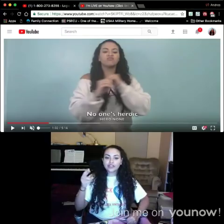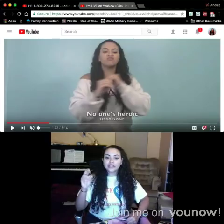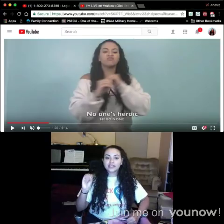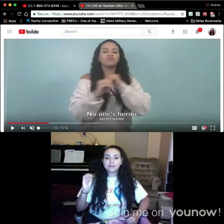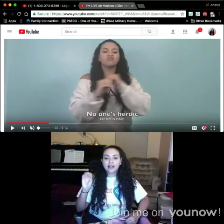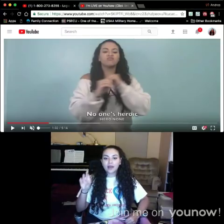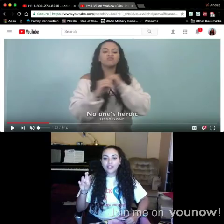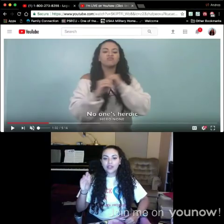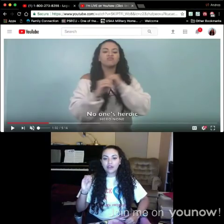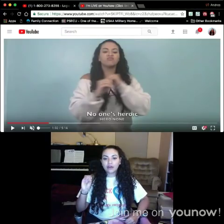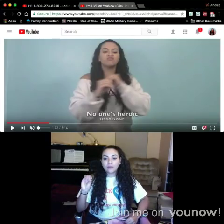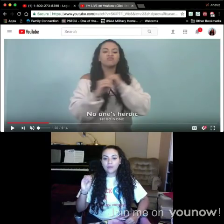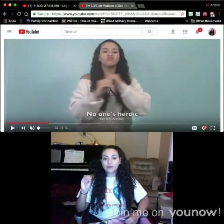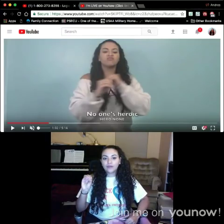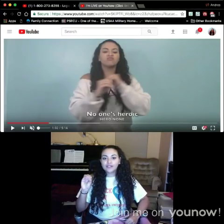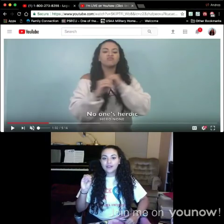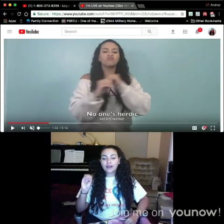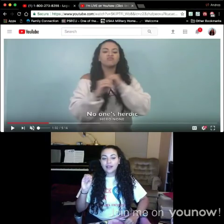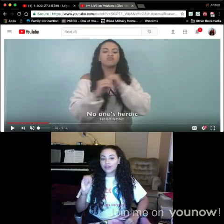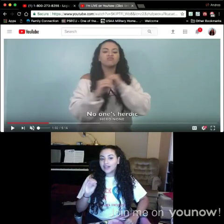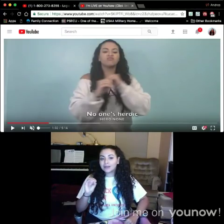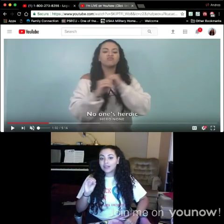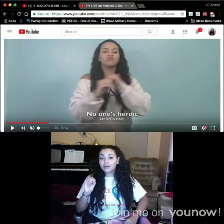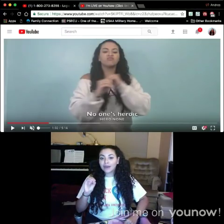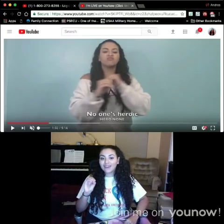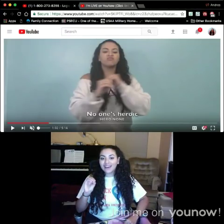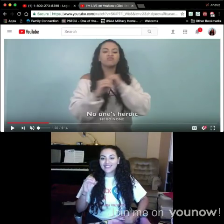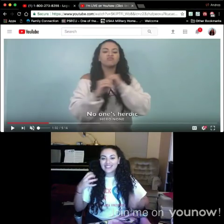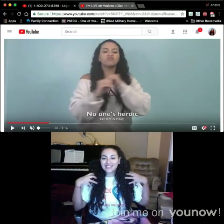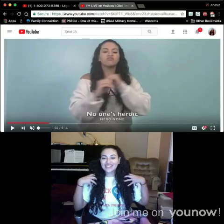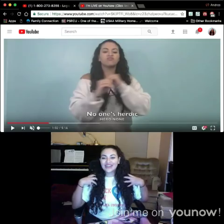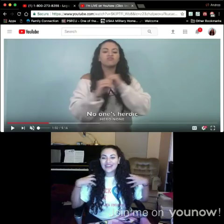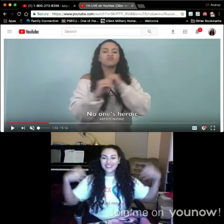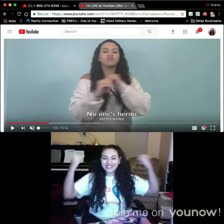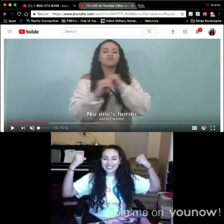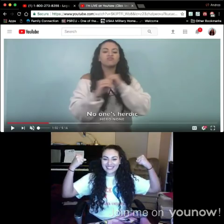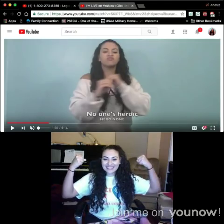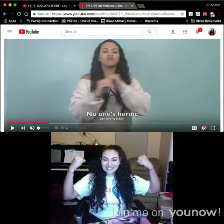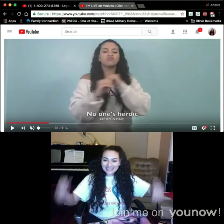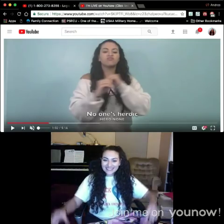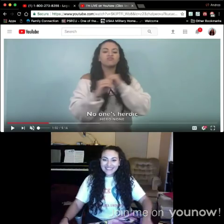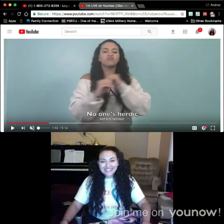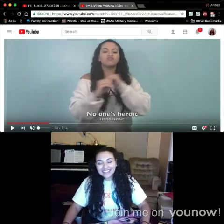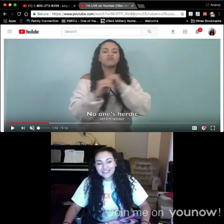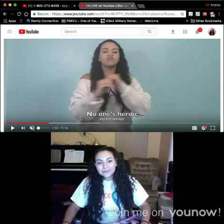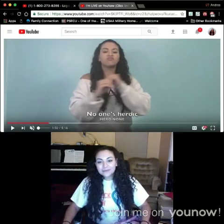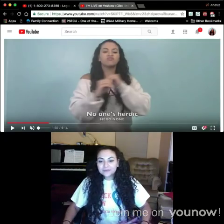they'll just spell out hero. For this song, I could not spell hero that fast, so I used this.